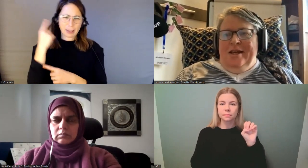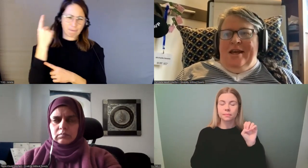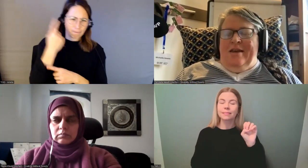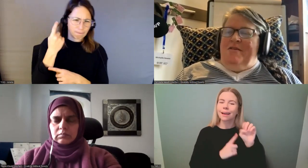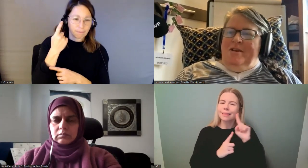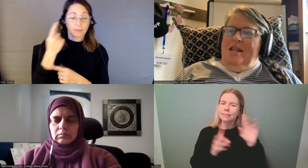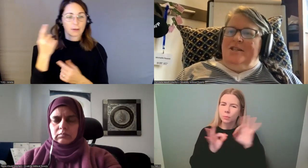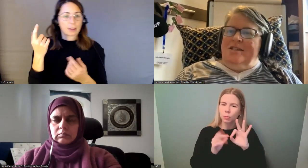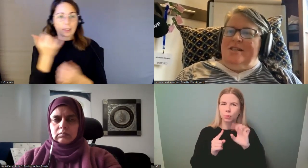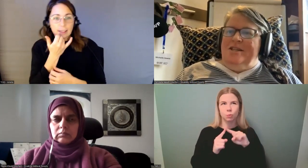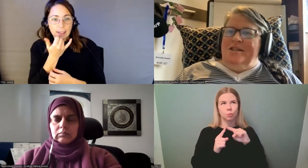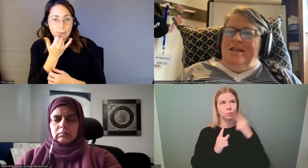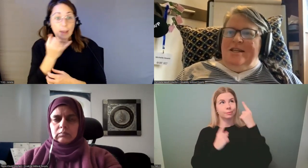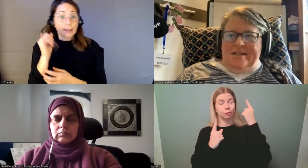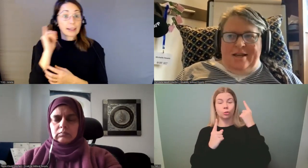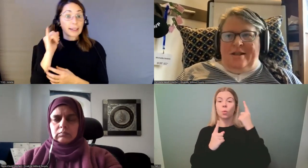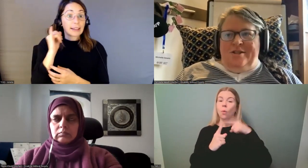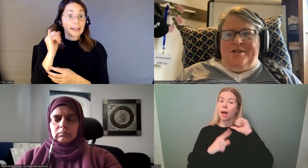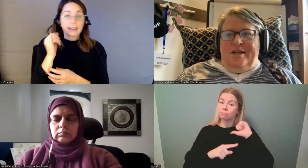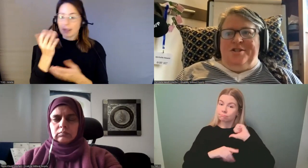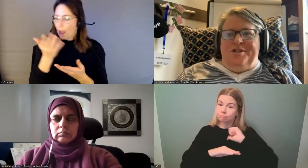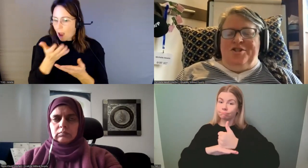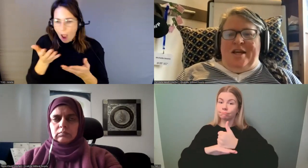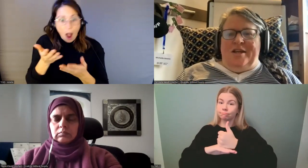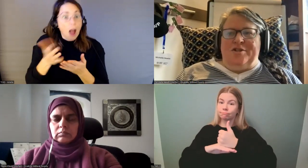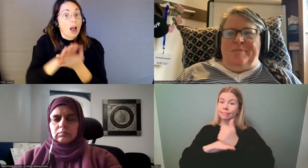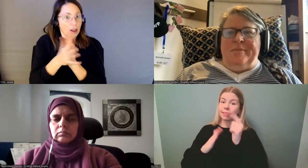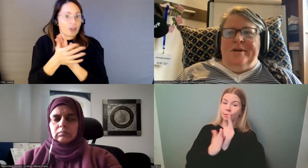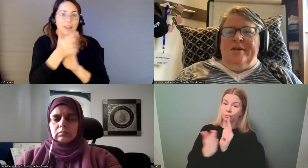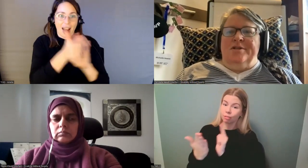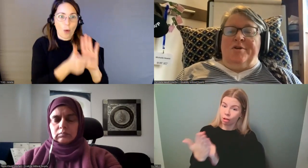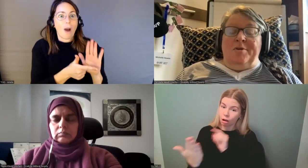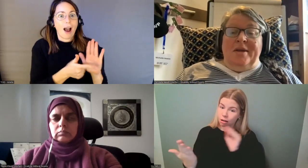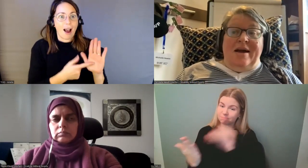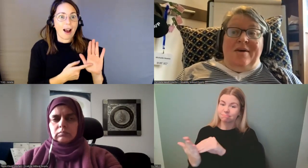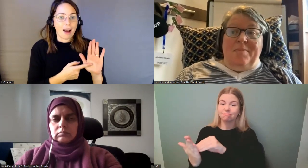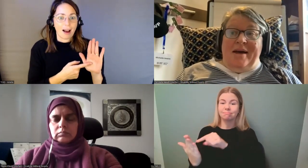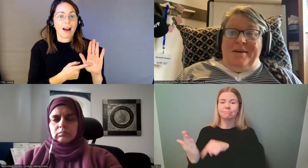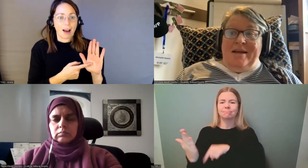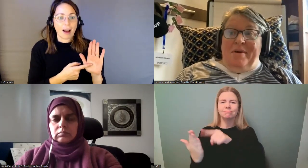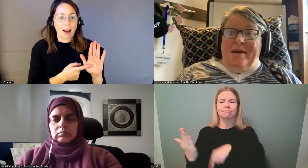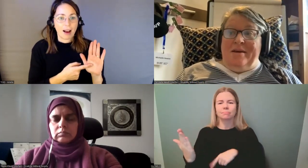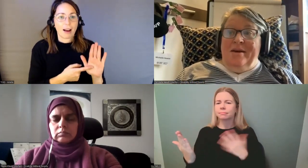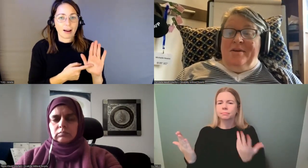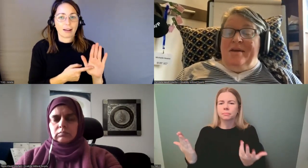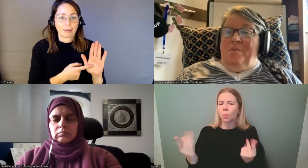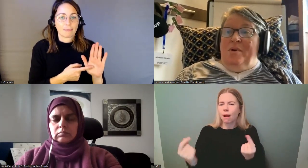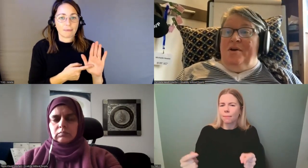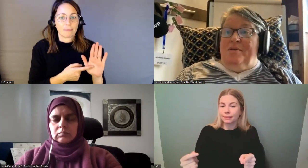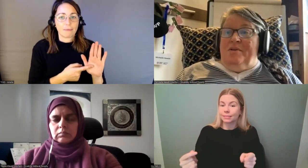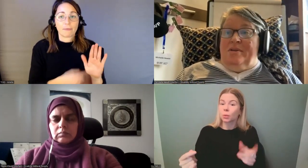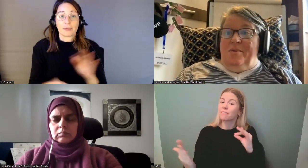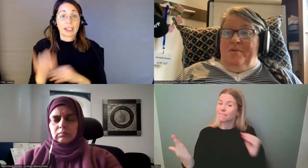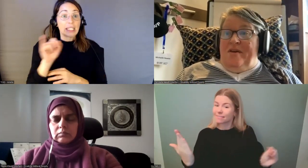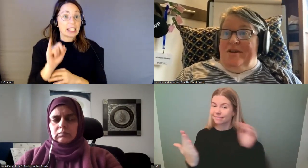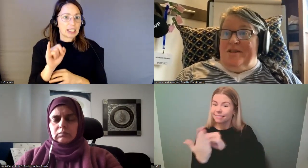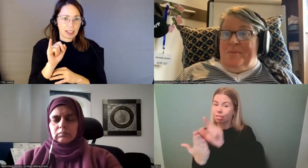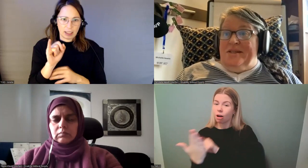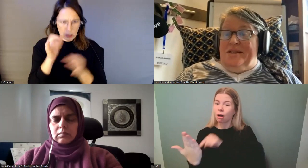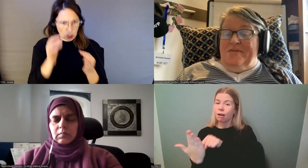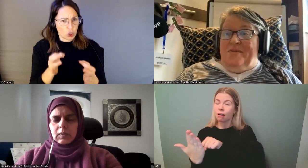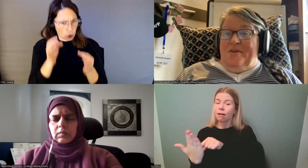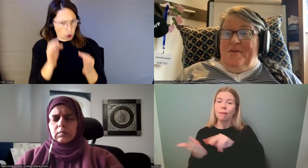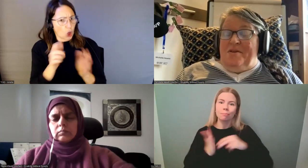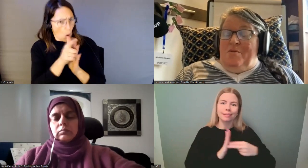legislation. If they're in legislation, it takes legislation to change them. So coming out of the pandemic, there were